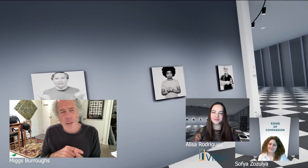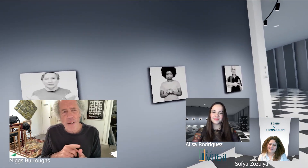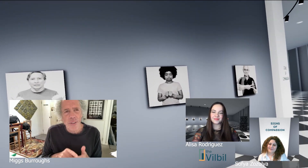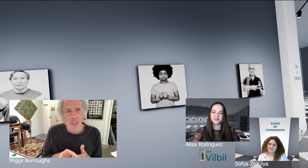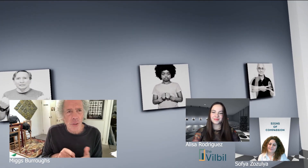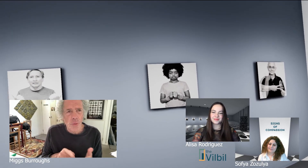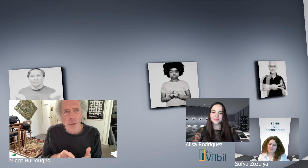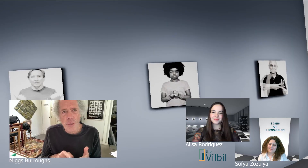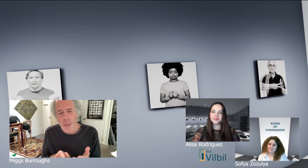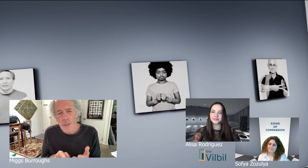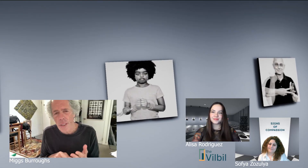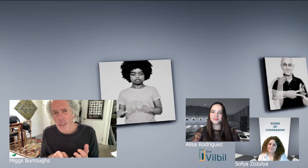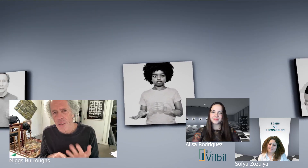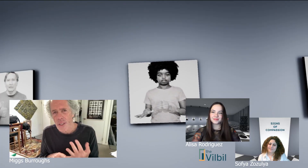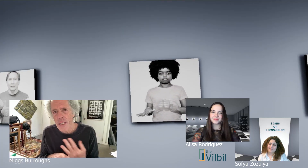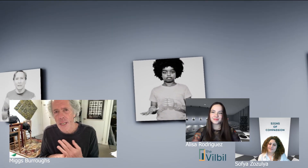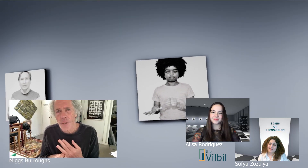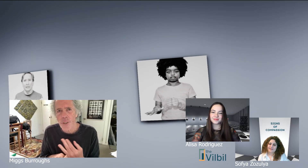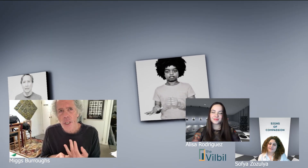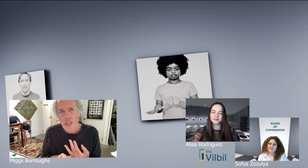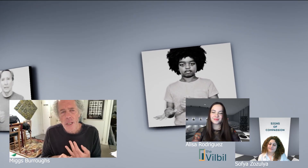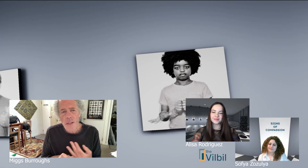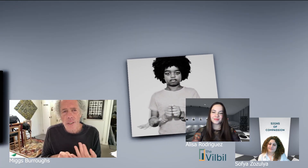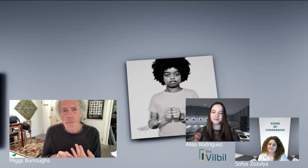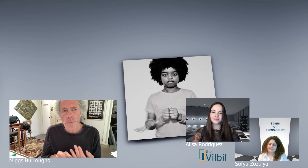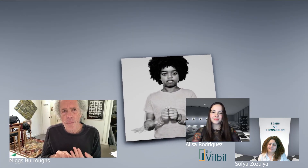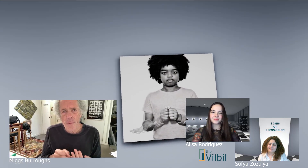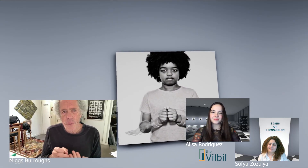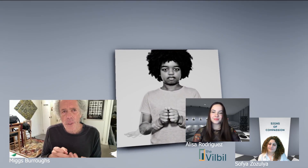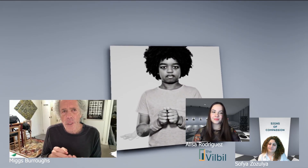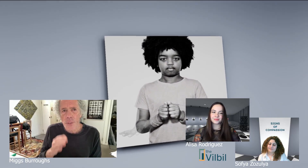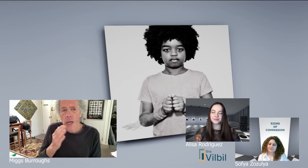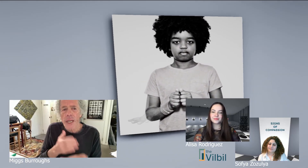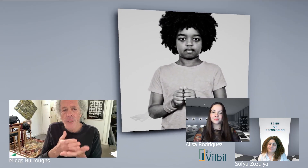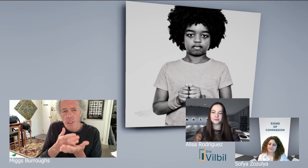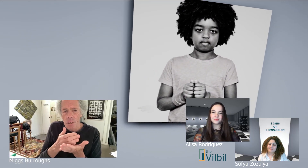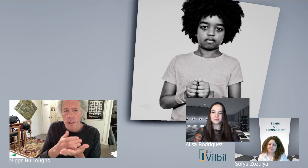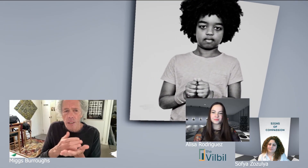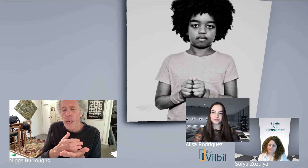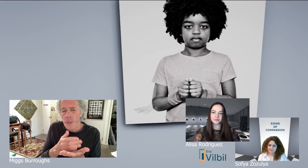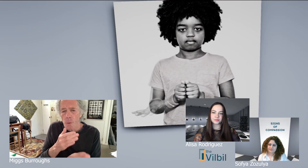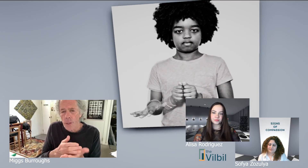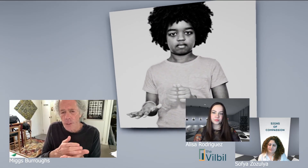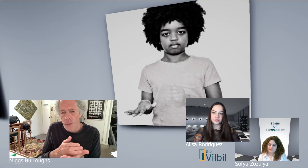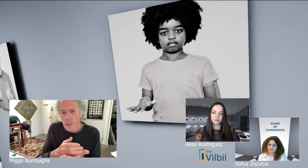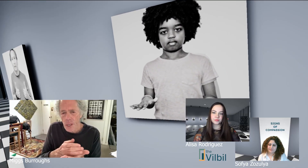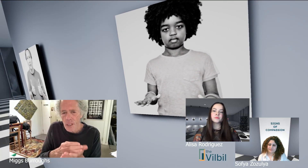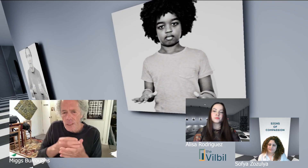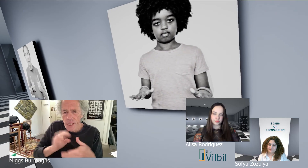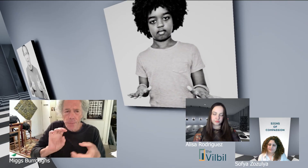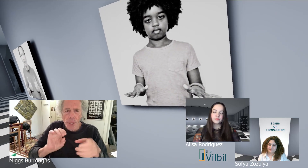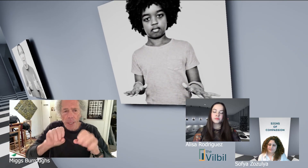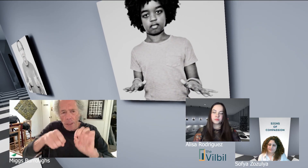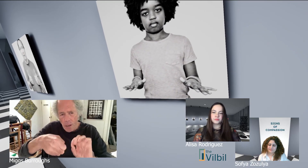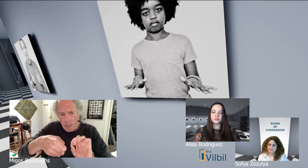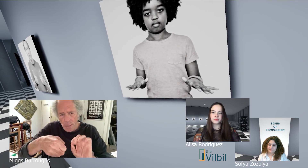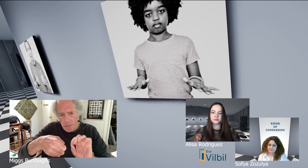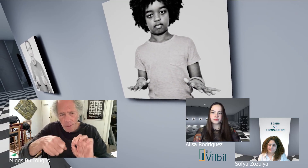35 or 6 words, but in sign language, some signs are combined words, like breaking heart.